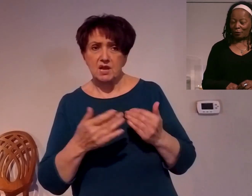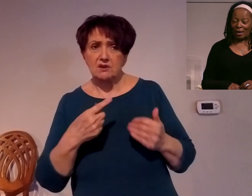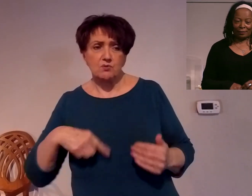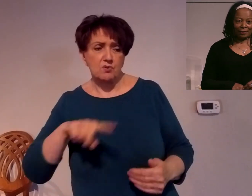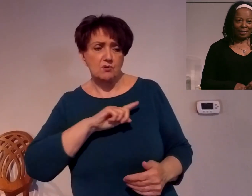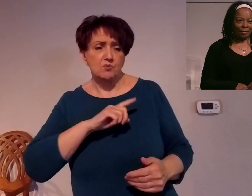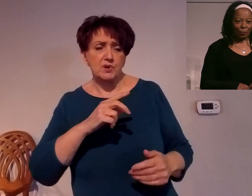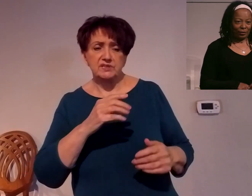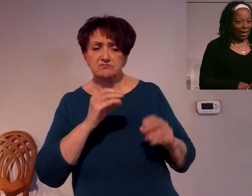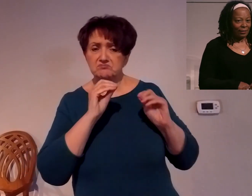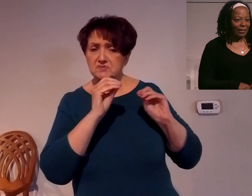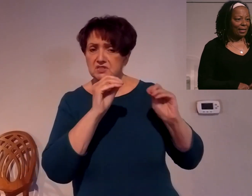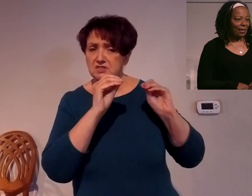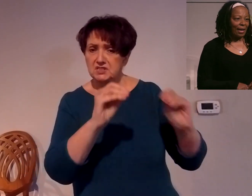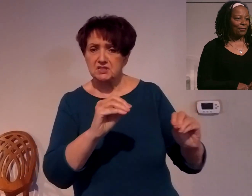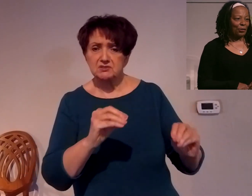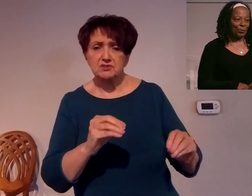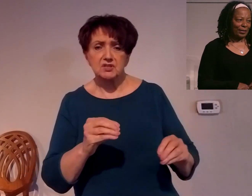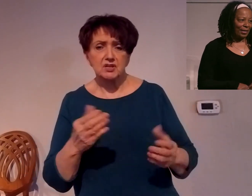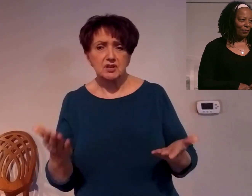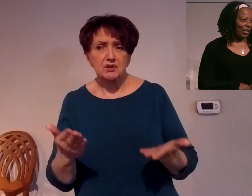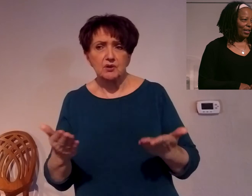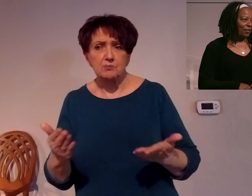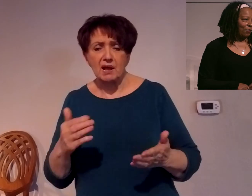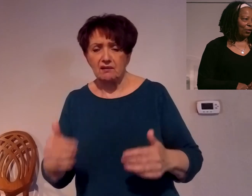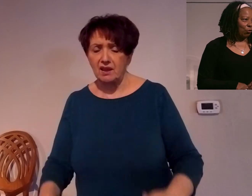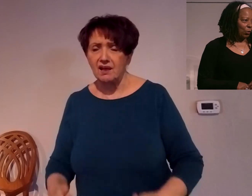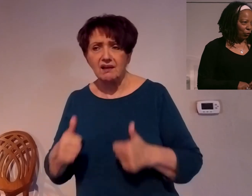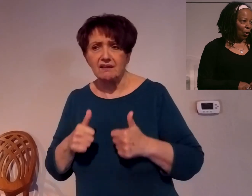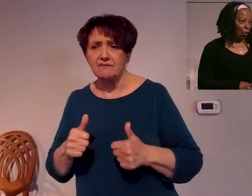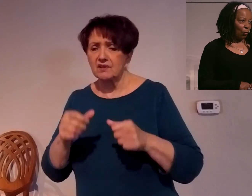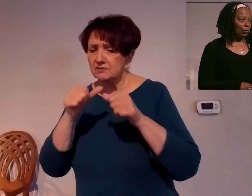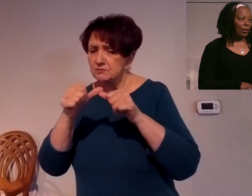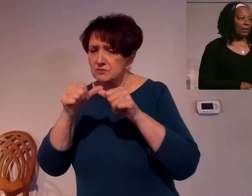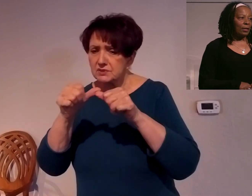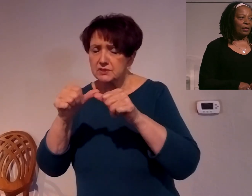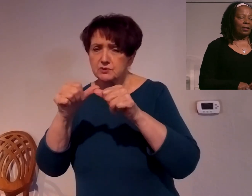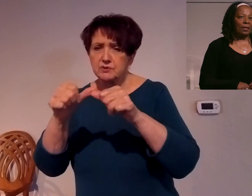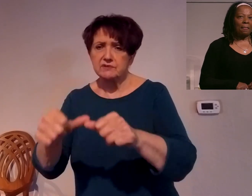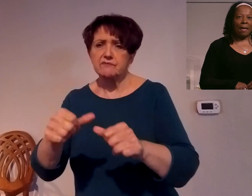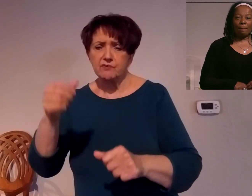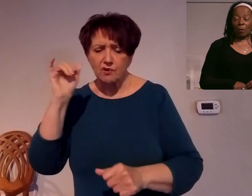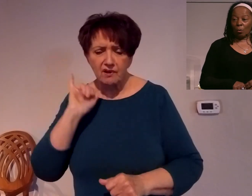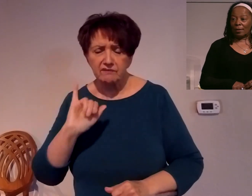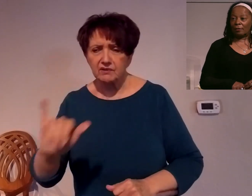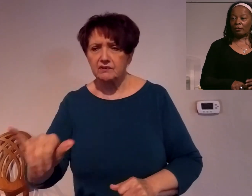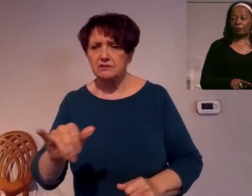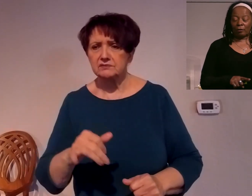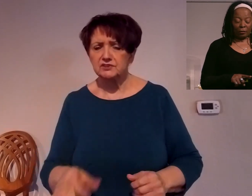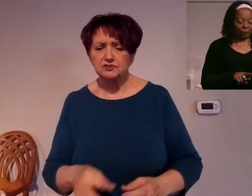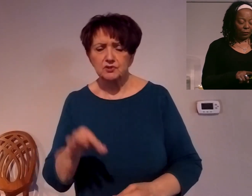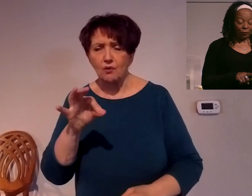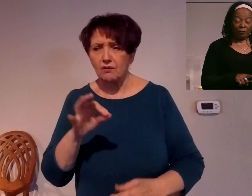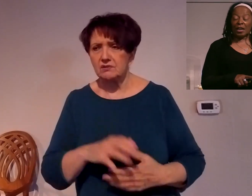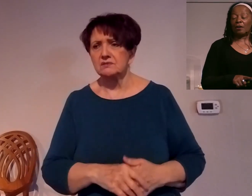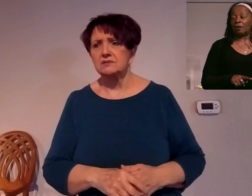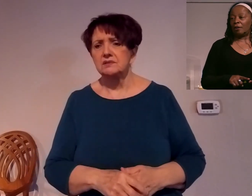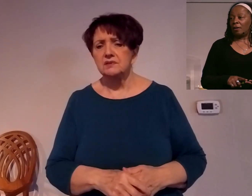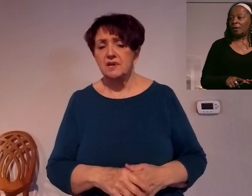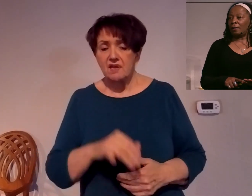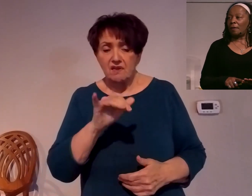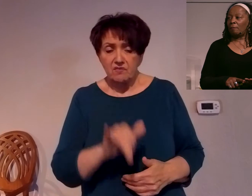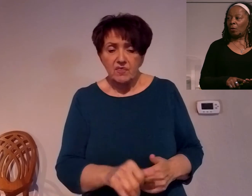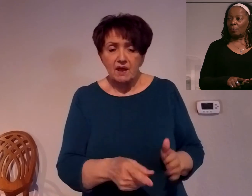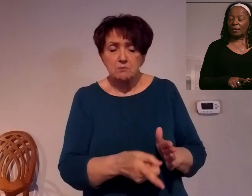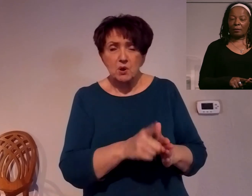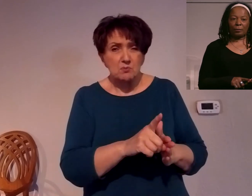eternality, immortality, and continuity of the individual soul, In that moment, there was fear.